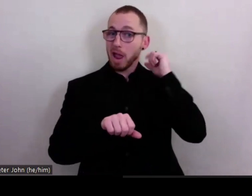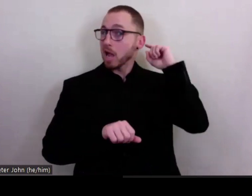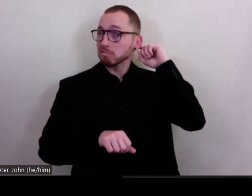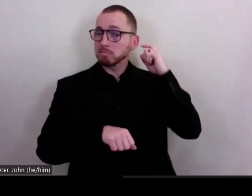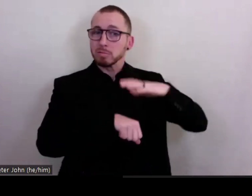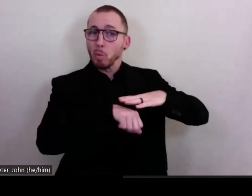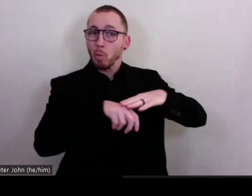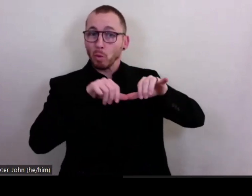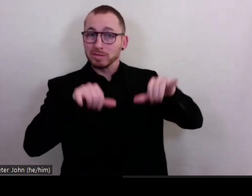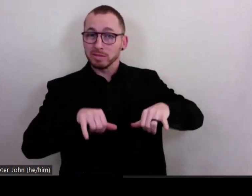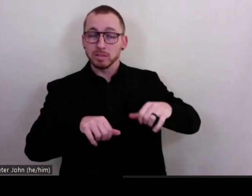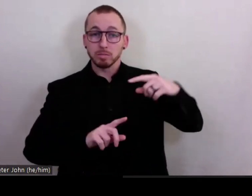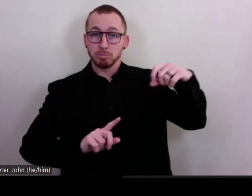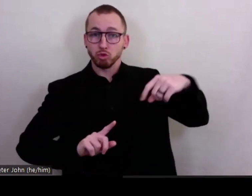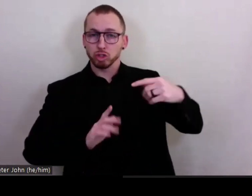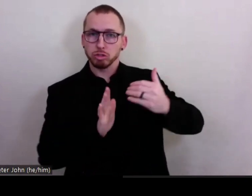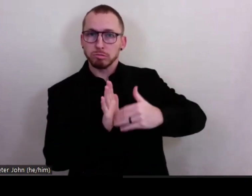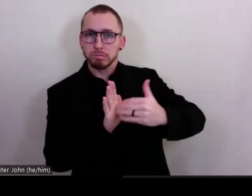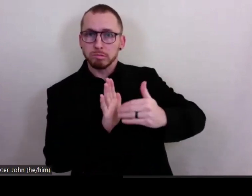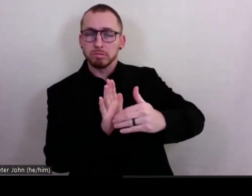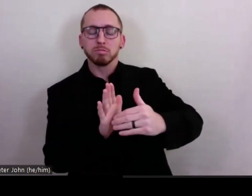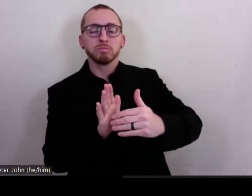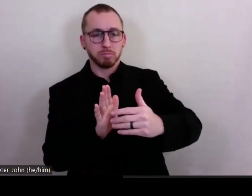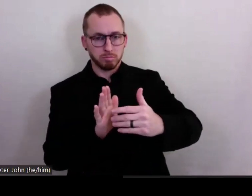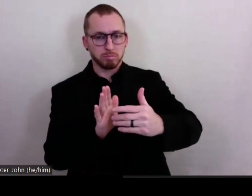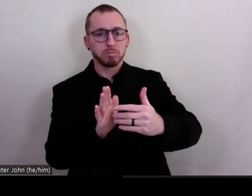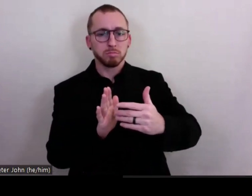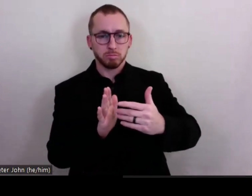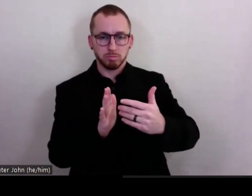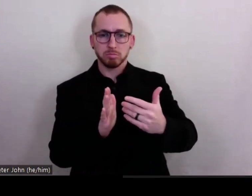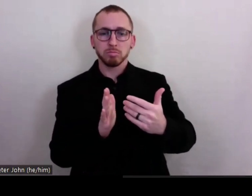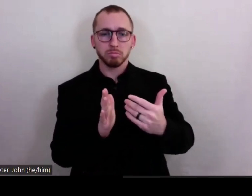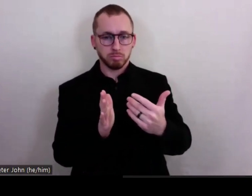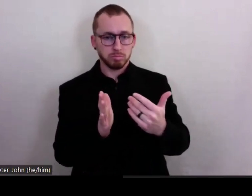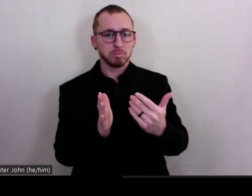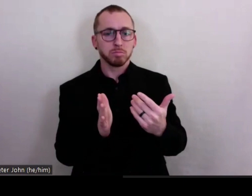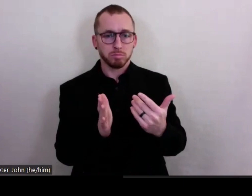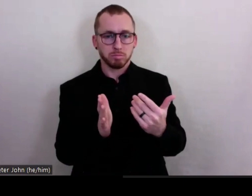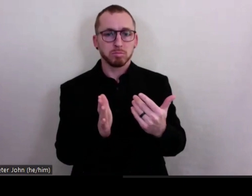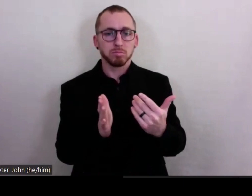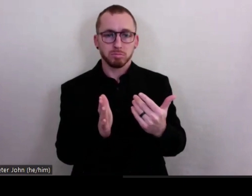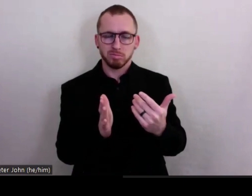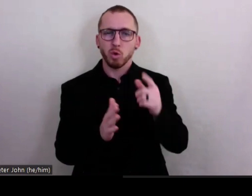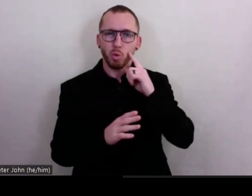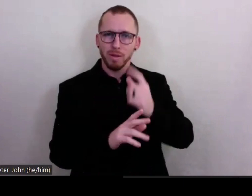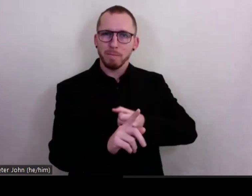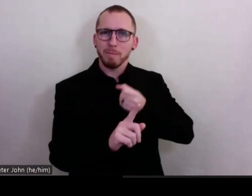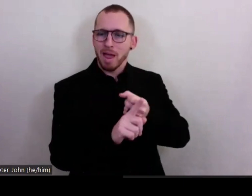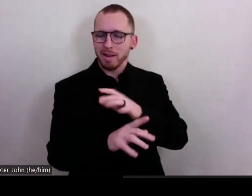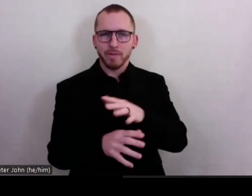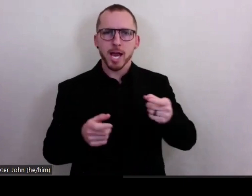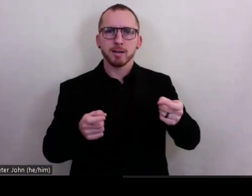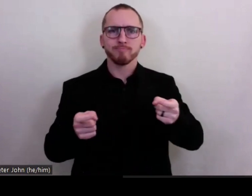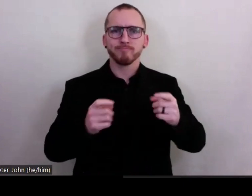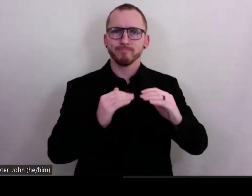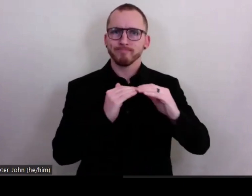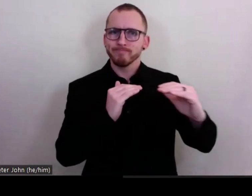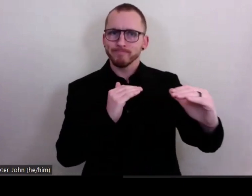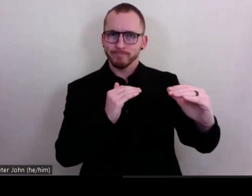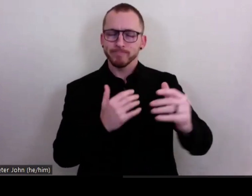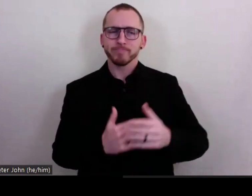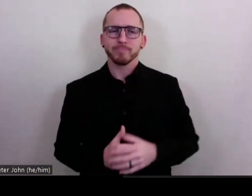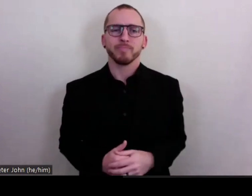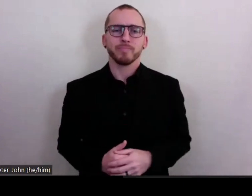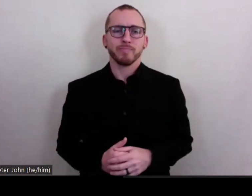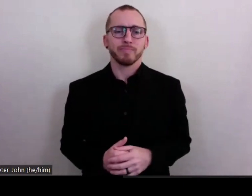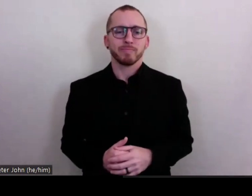to identify internal emotional experiences. So, oh, I have a sad feeling. Oh, I have a mad feeling. And so